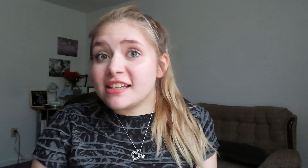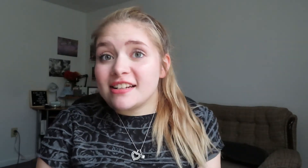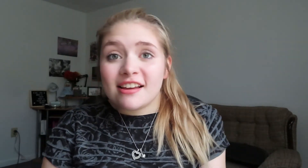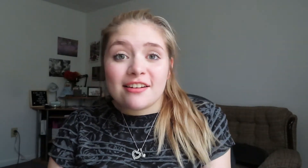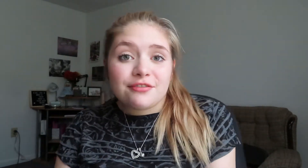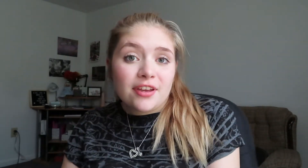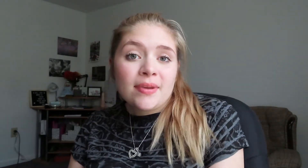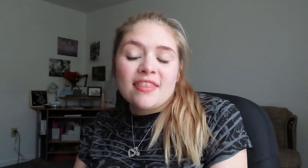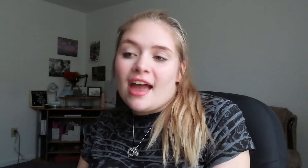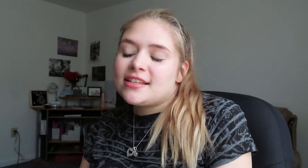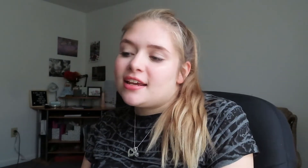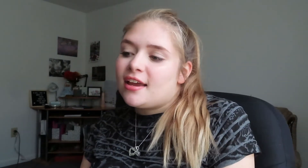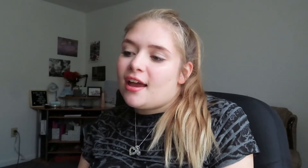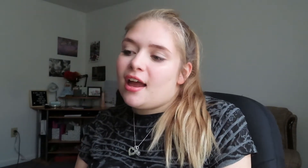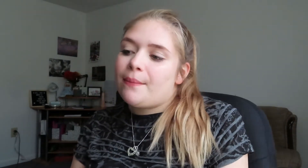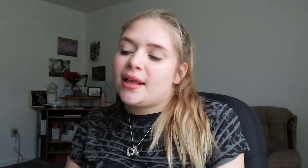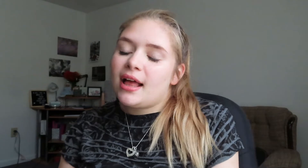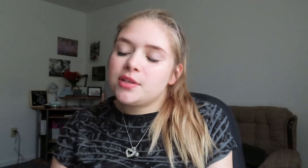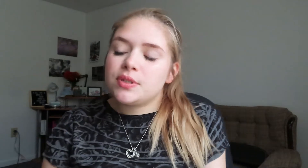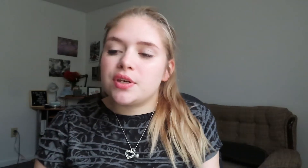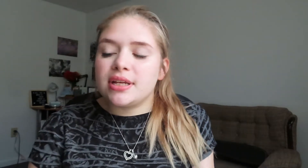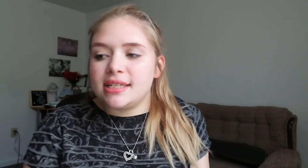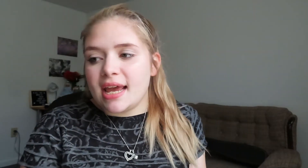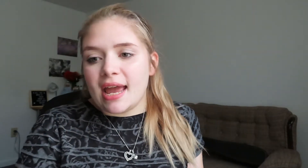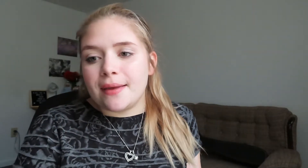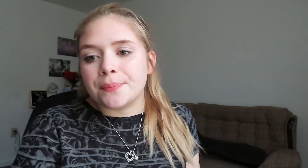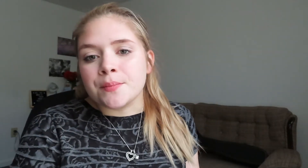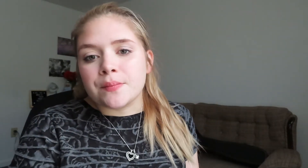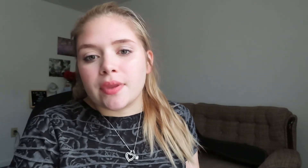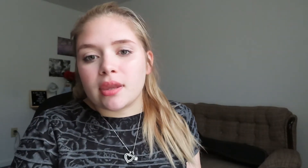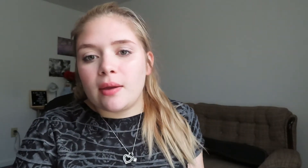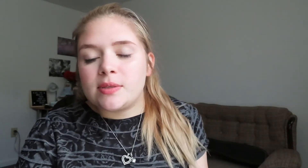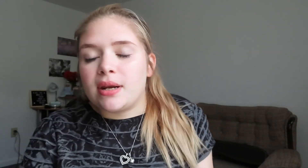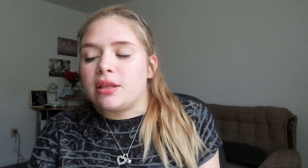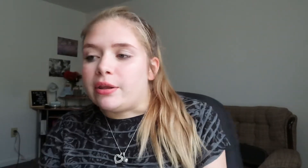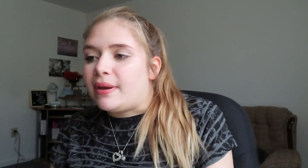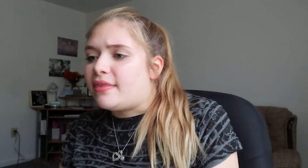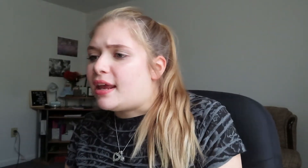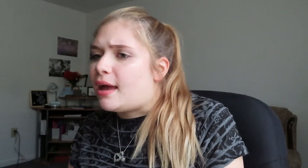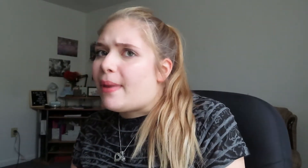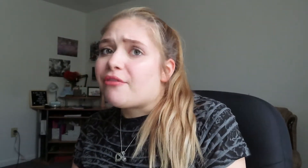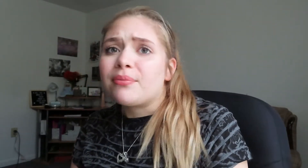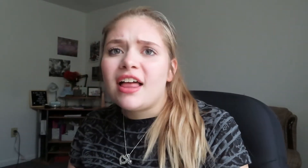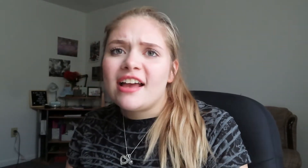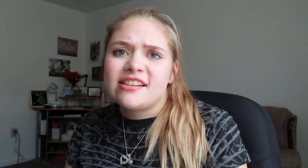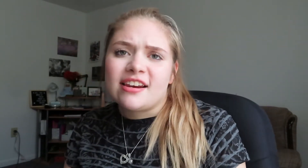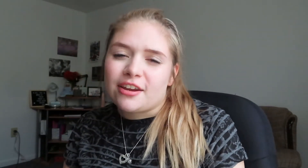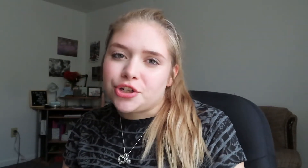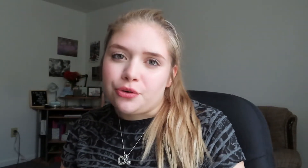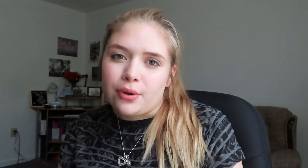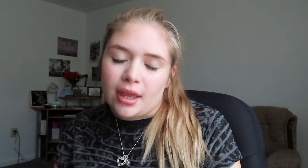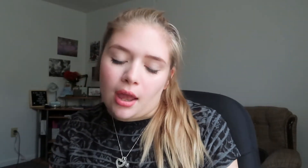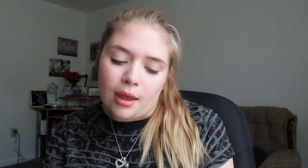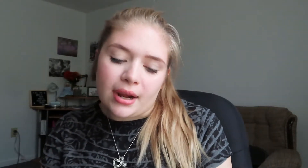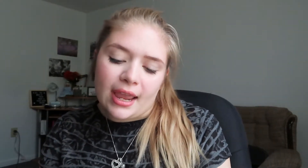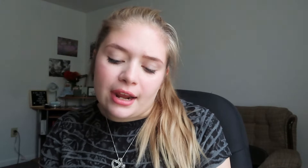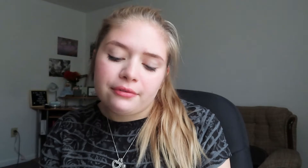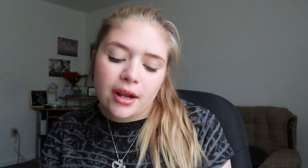i just got done filming that um my class was good today um it's been a little bit and then i got back from class and then andrew um and i had a friend